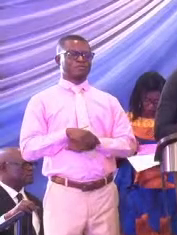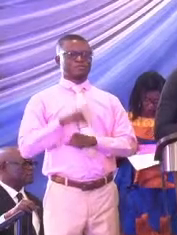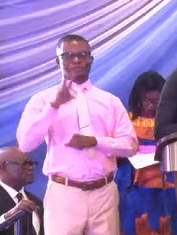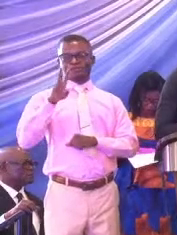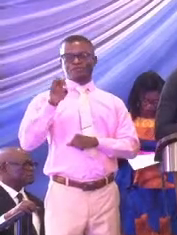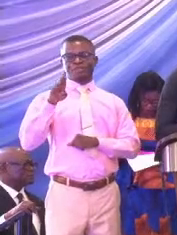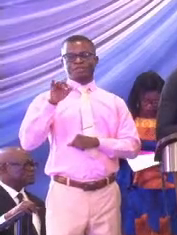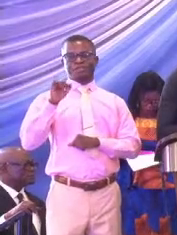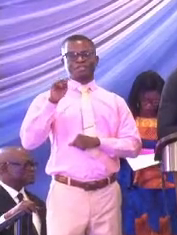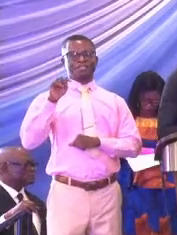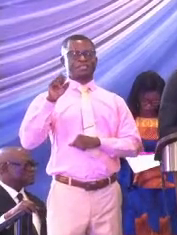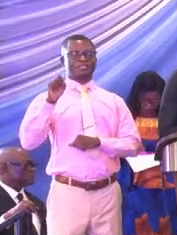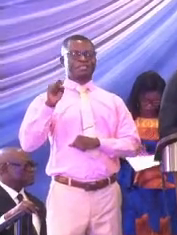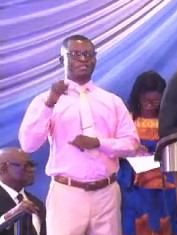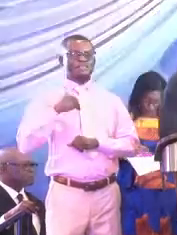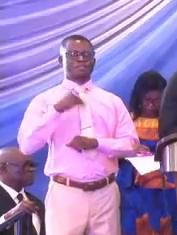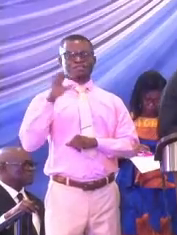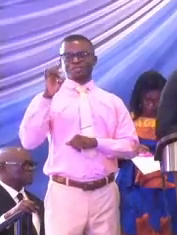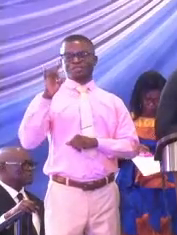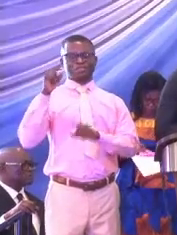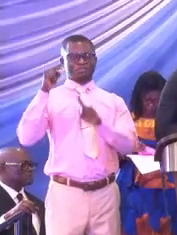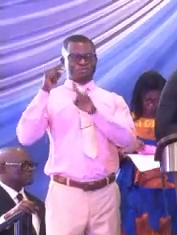Veritas had 18 points.